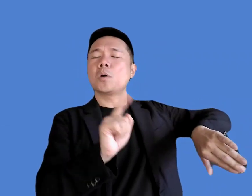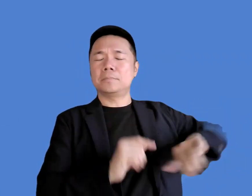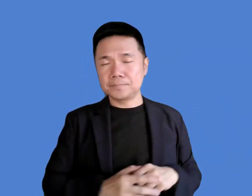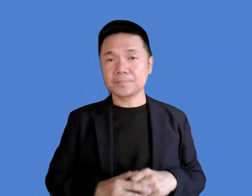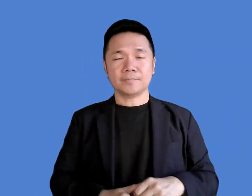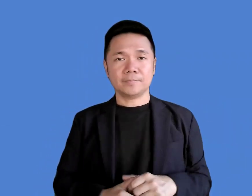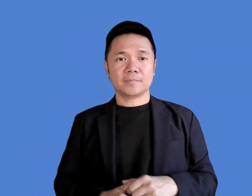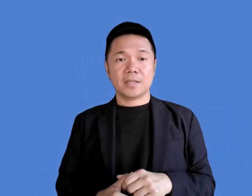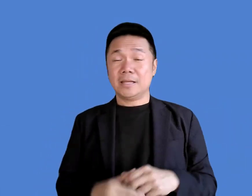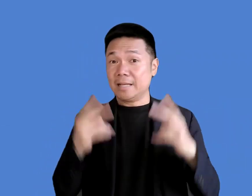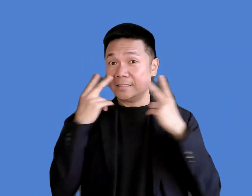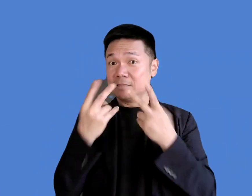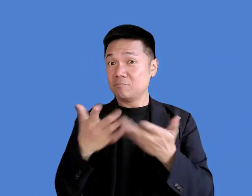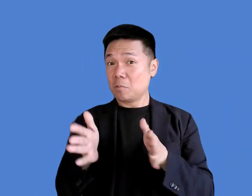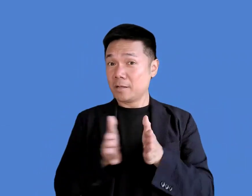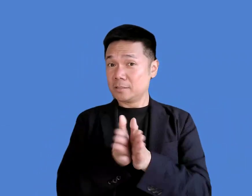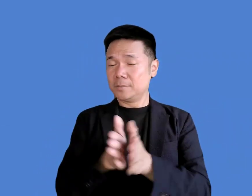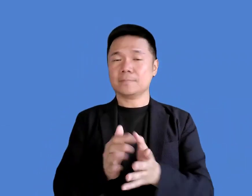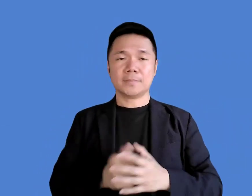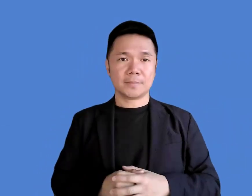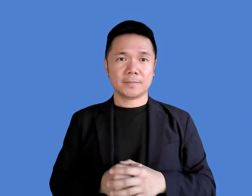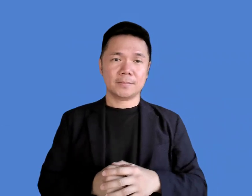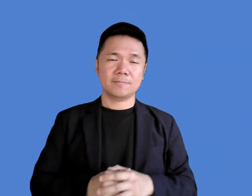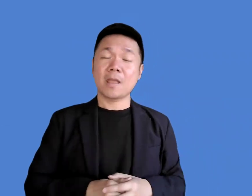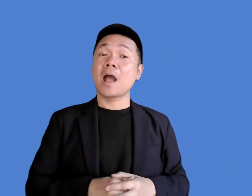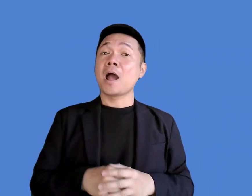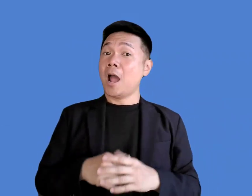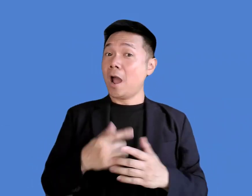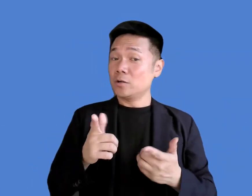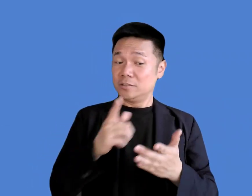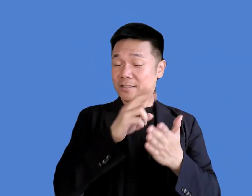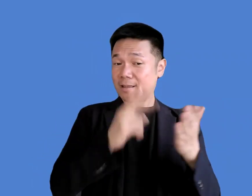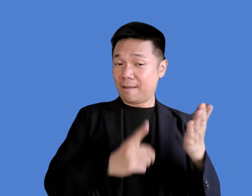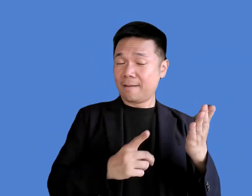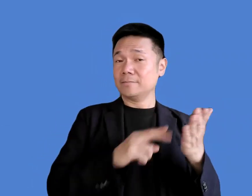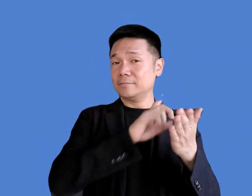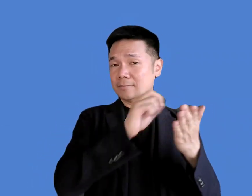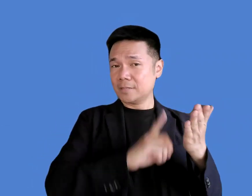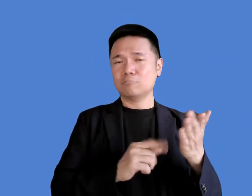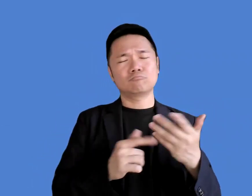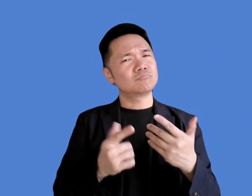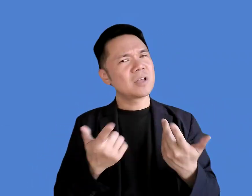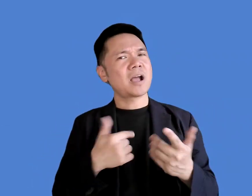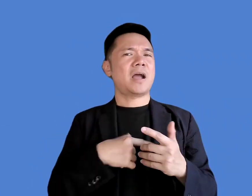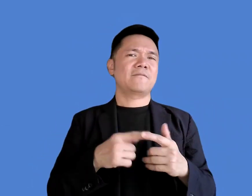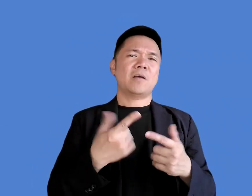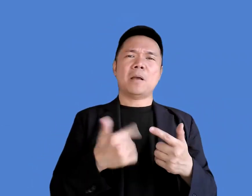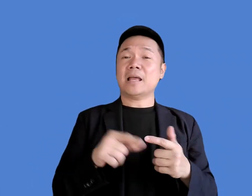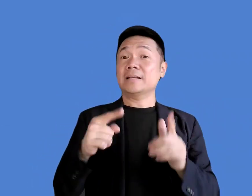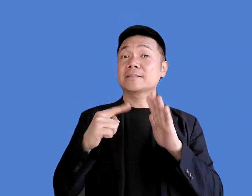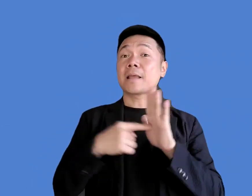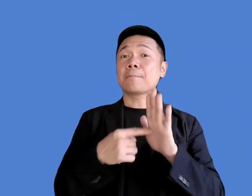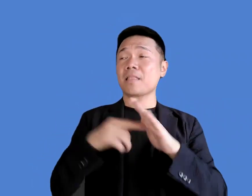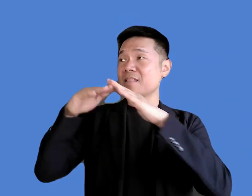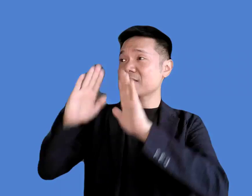examples before already, I think, in terms of credit solutions that are designed where people might need land titles which are not accessible